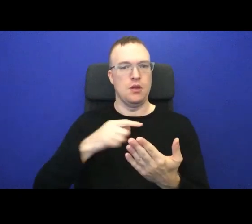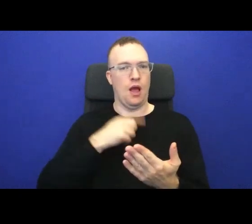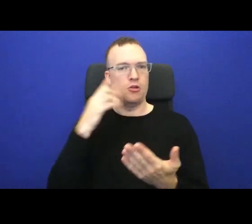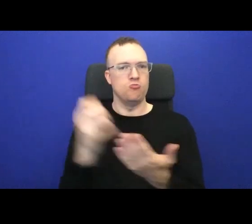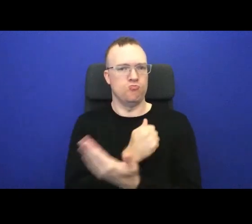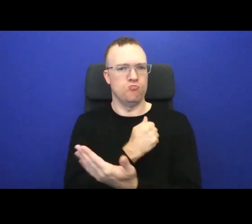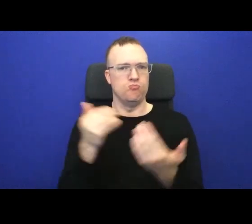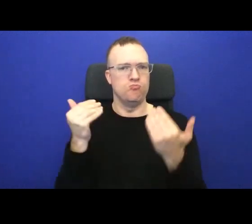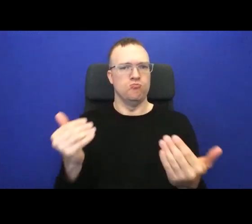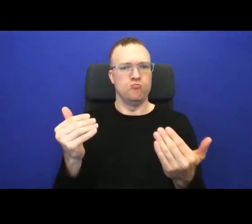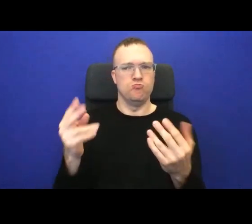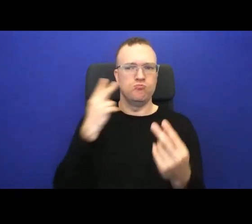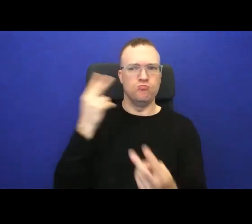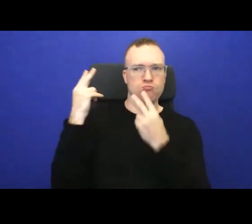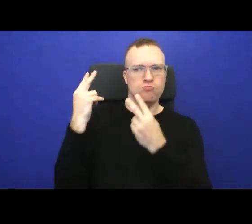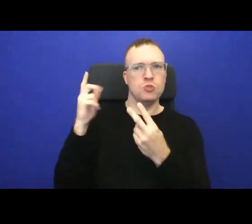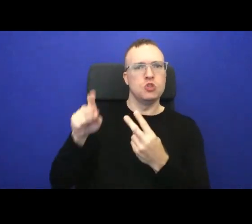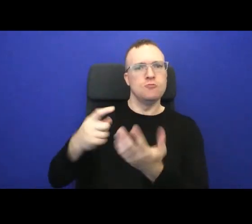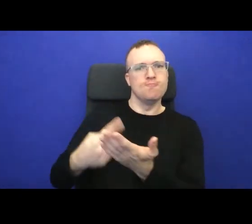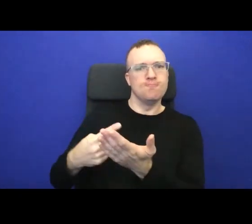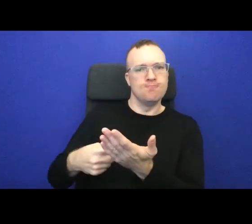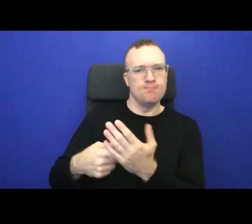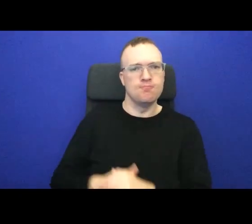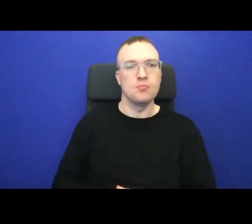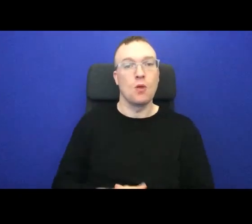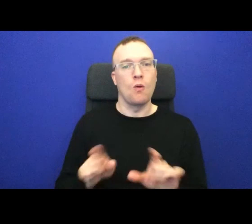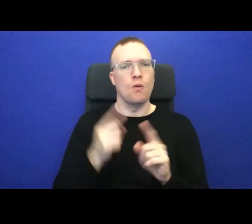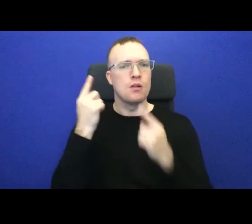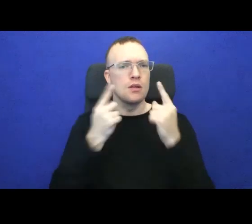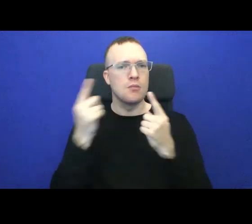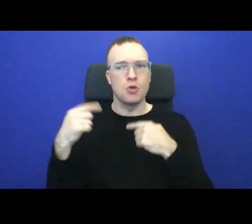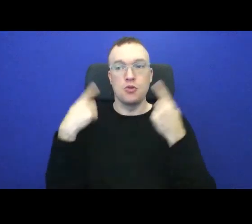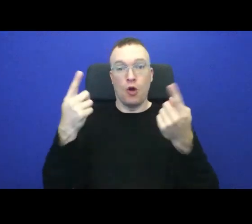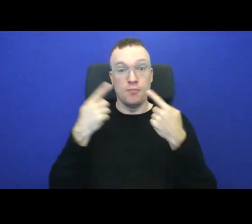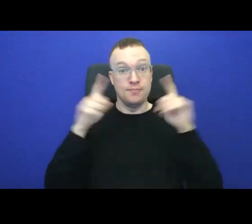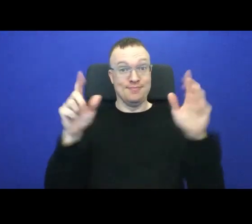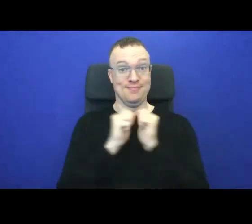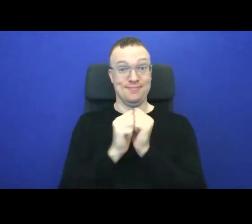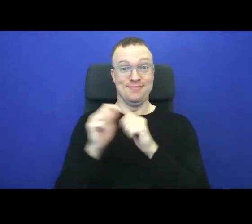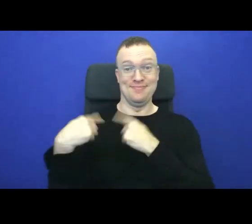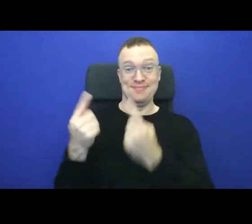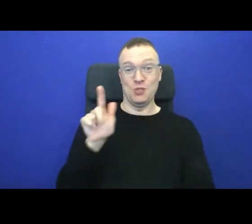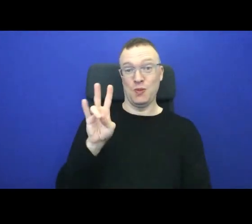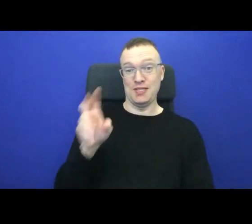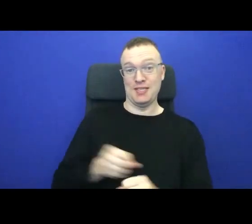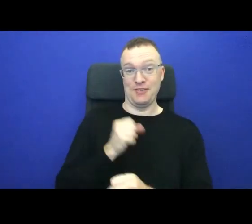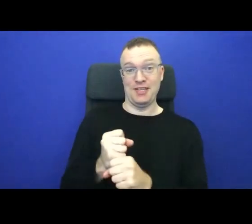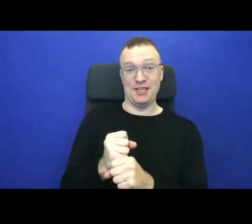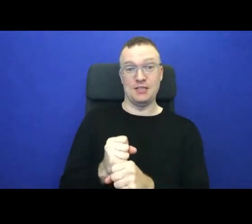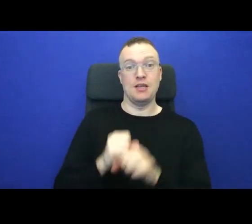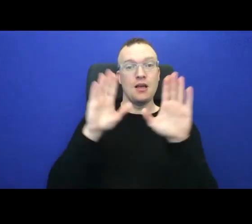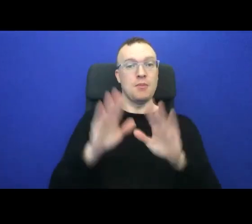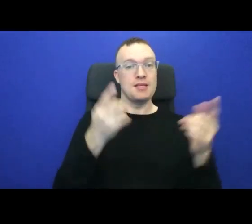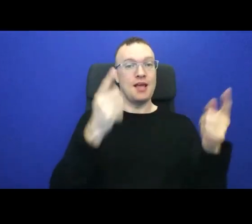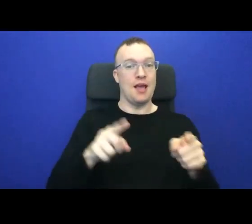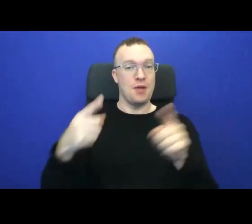real retrospective on that. And to think, what we have all achieved together over 27 years, some amazing things happened here. And